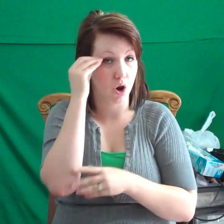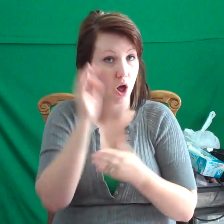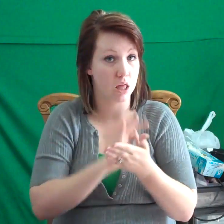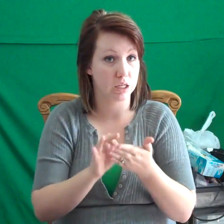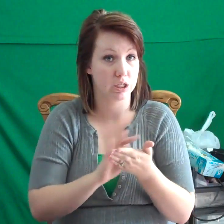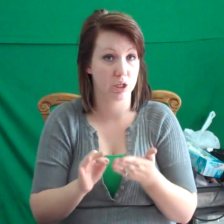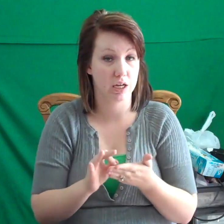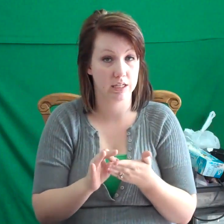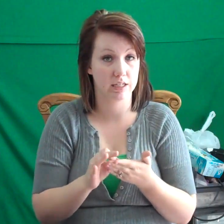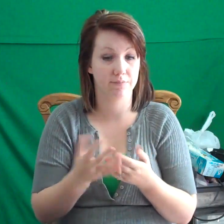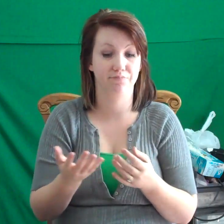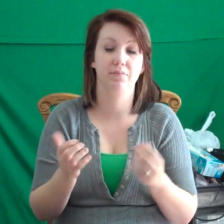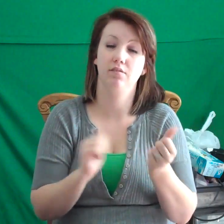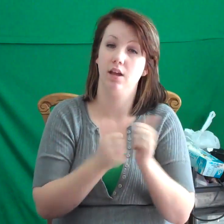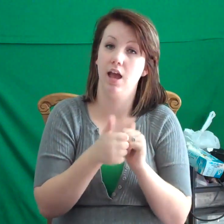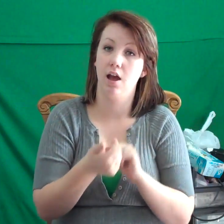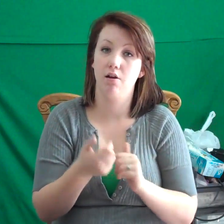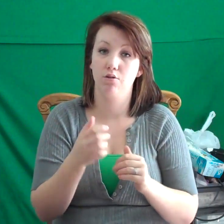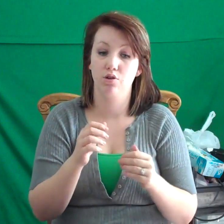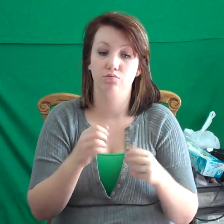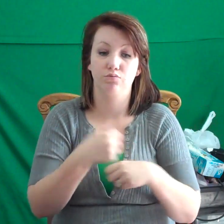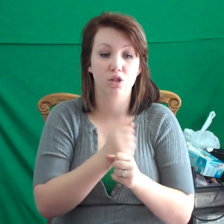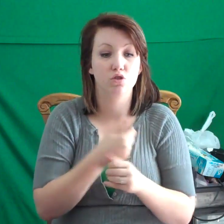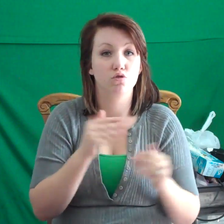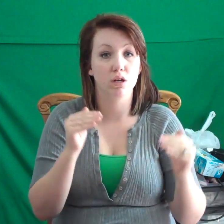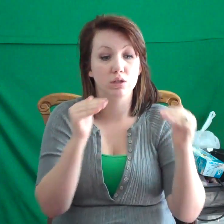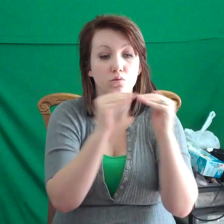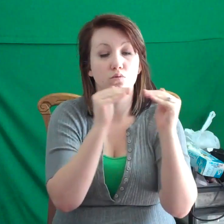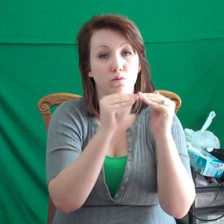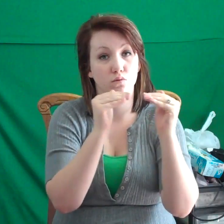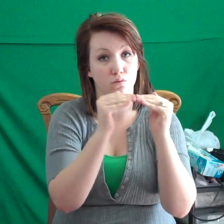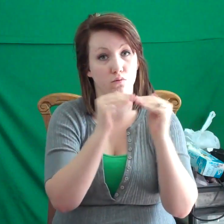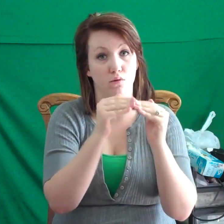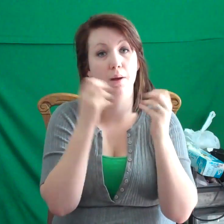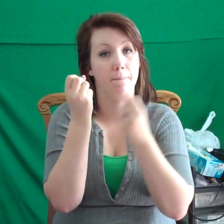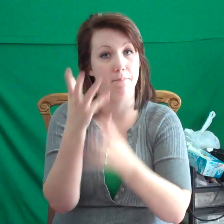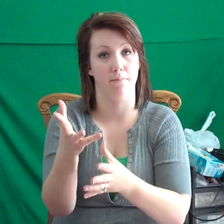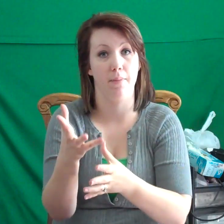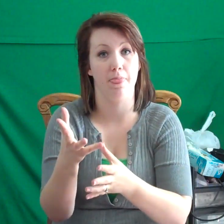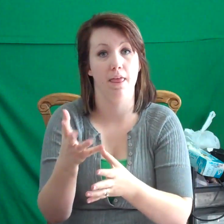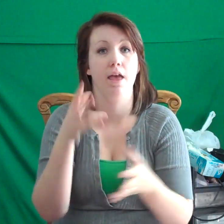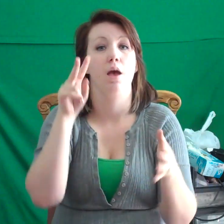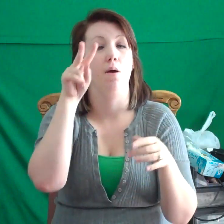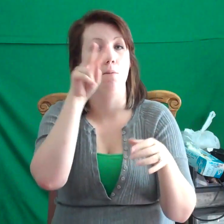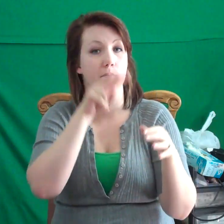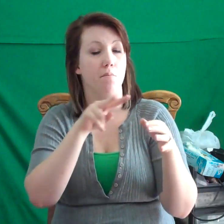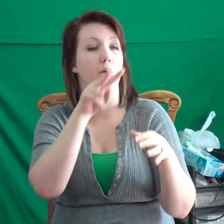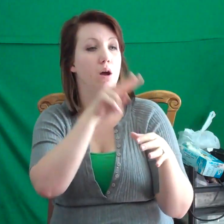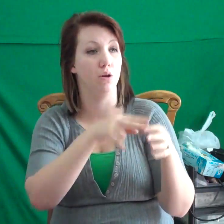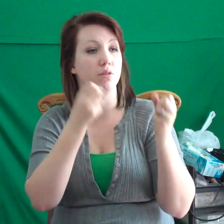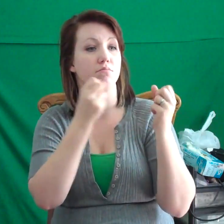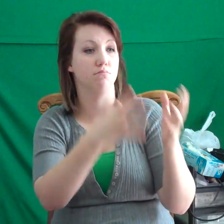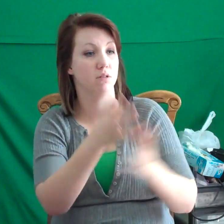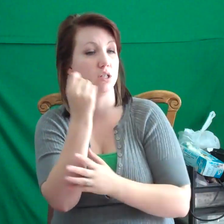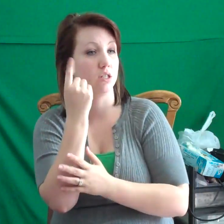to construct equivalent discourse in the target language while monitoring message comprehension and feedback to